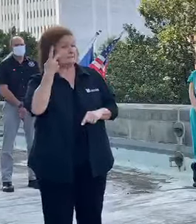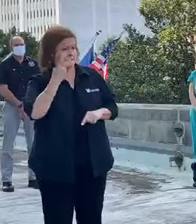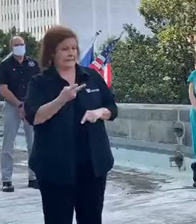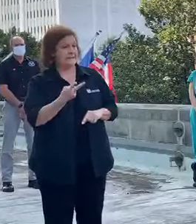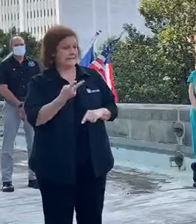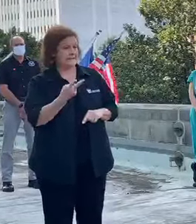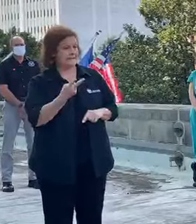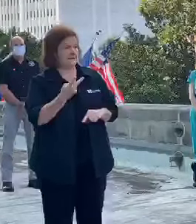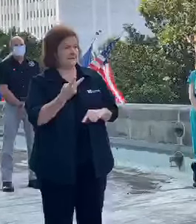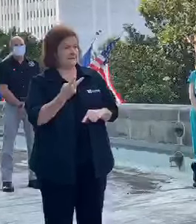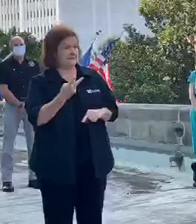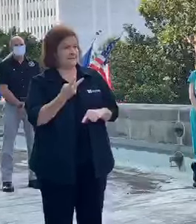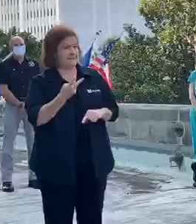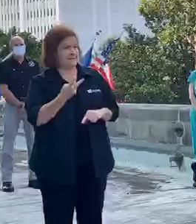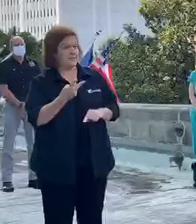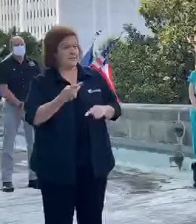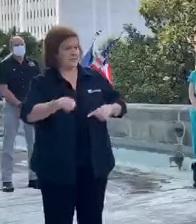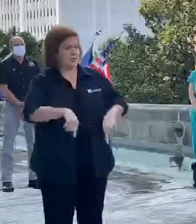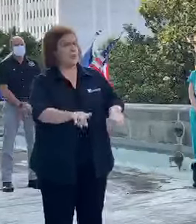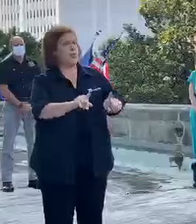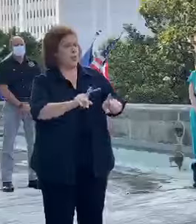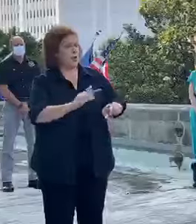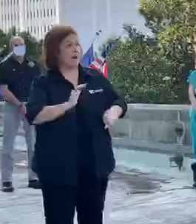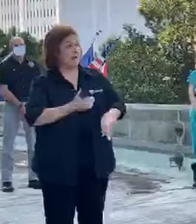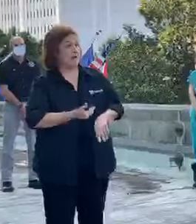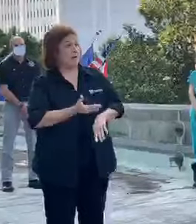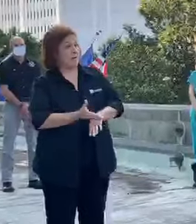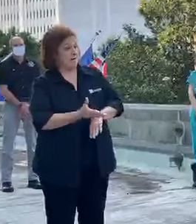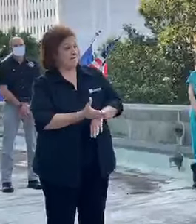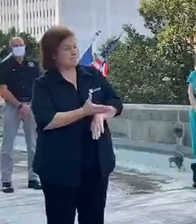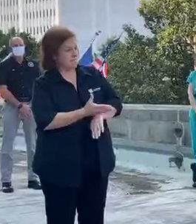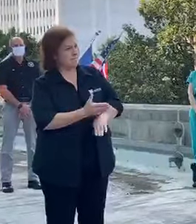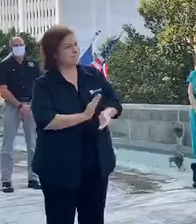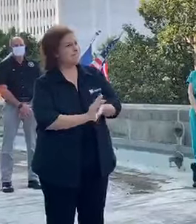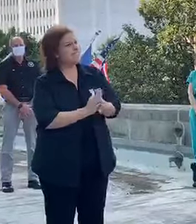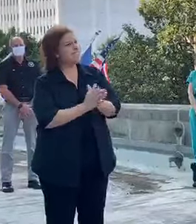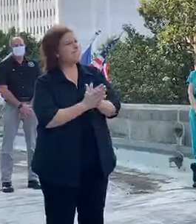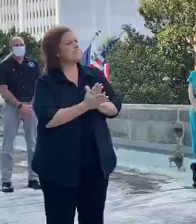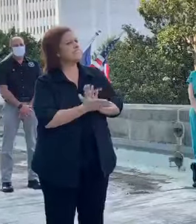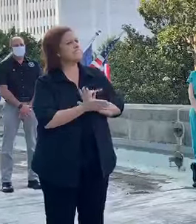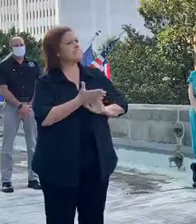relates to our recovery, we will find it in good health and prosperity that is